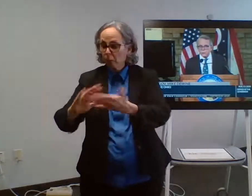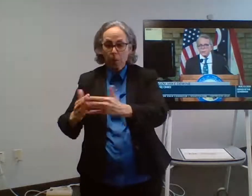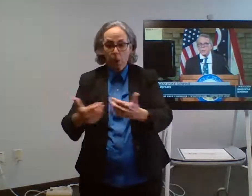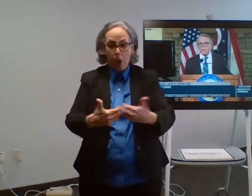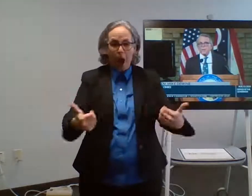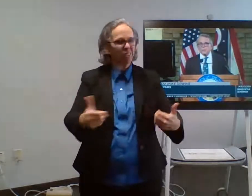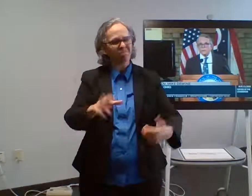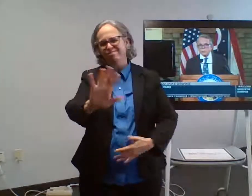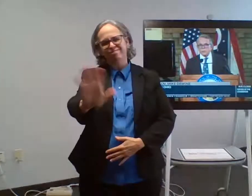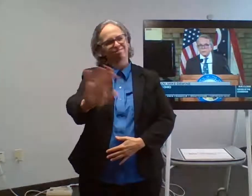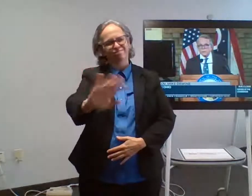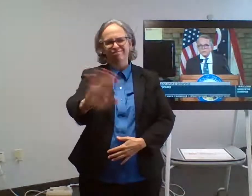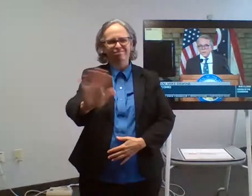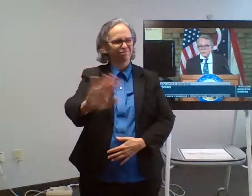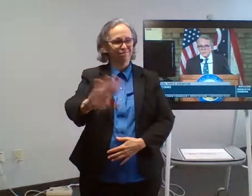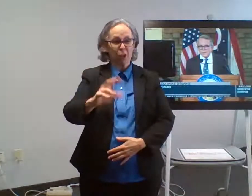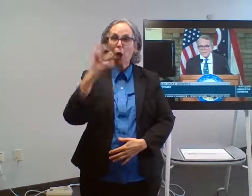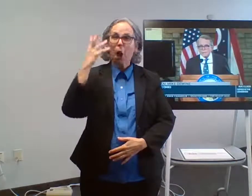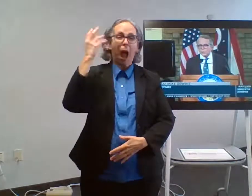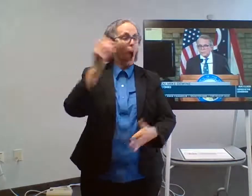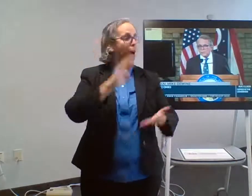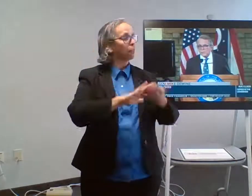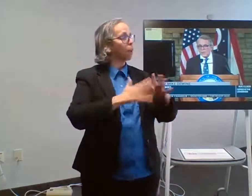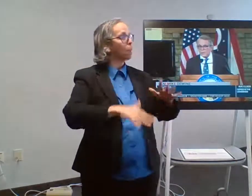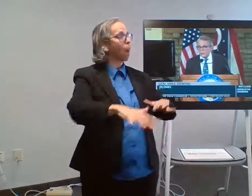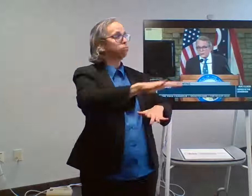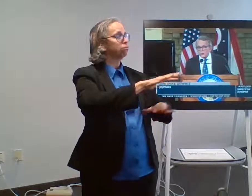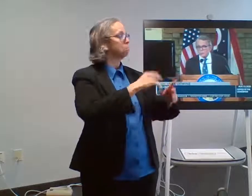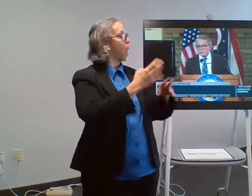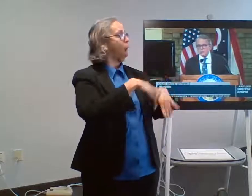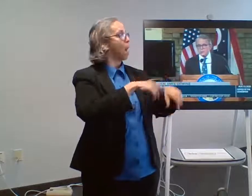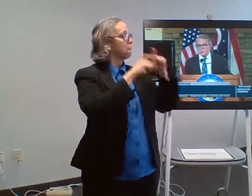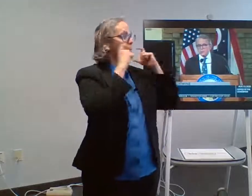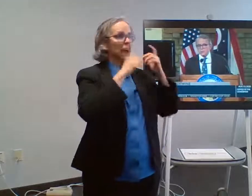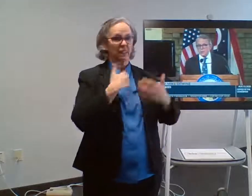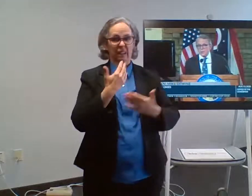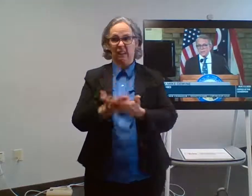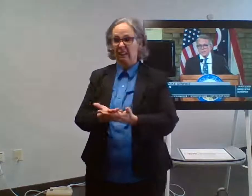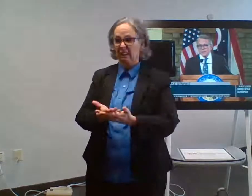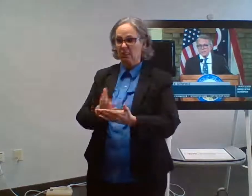your community, if you're not slowing the virus down, it will not slow down in your school.